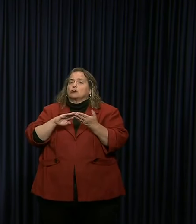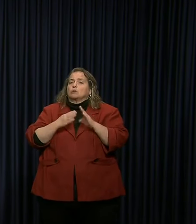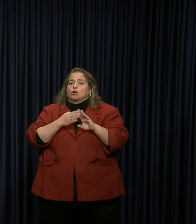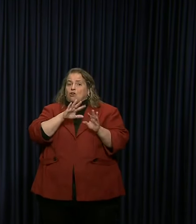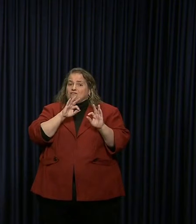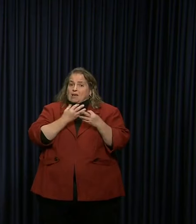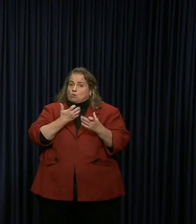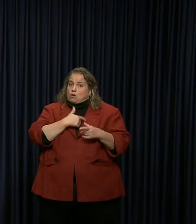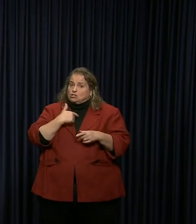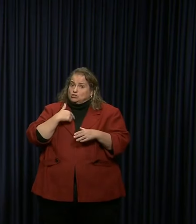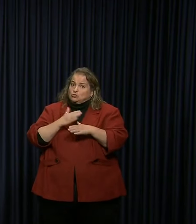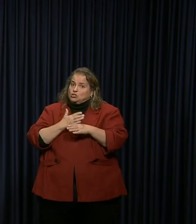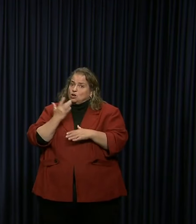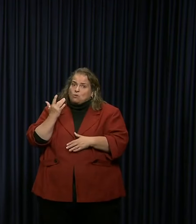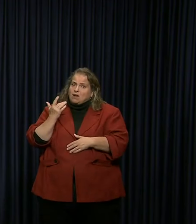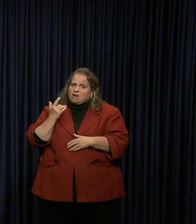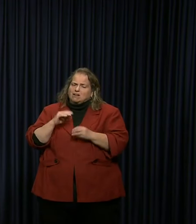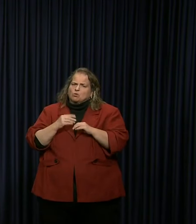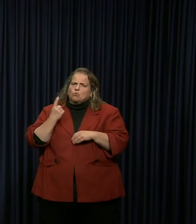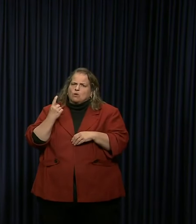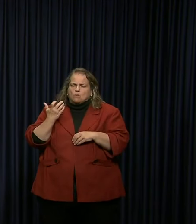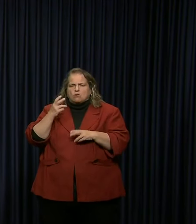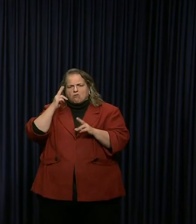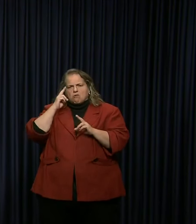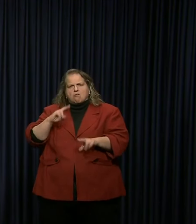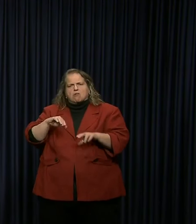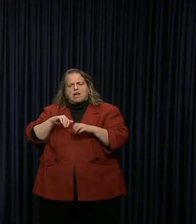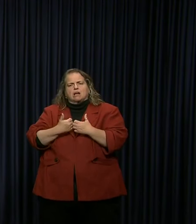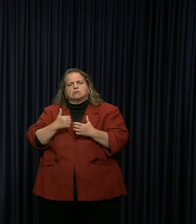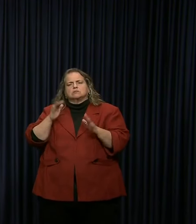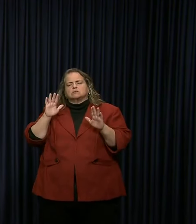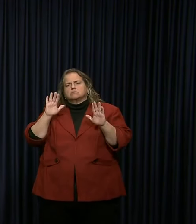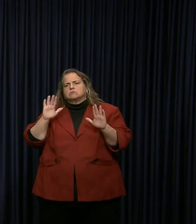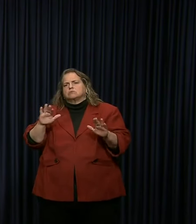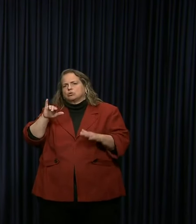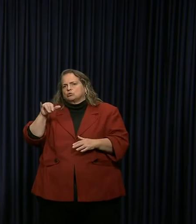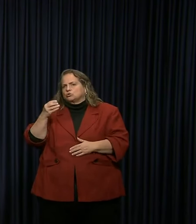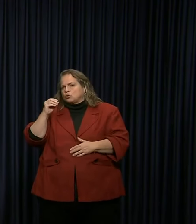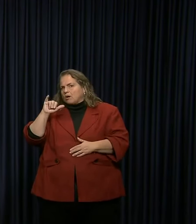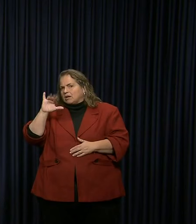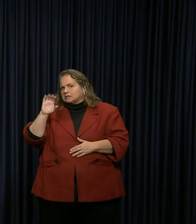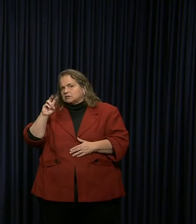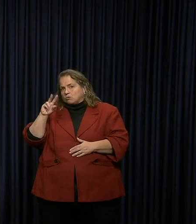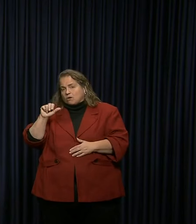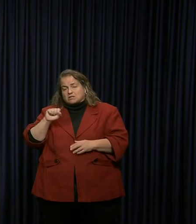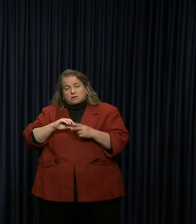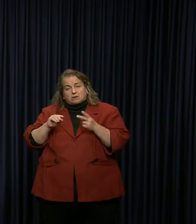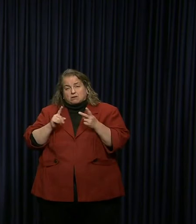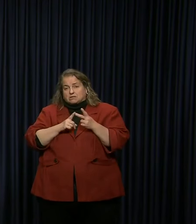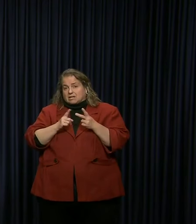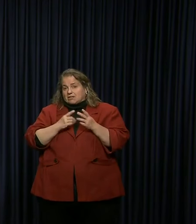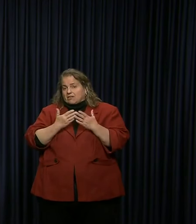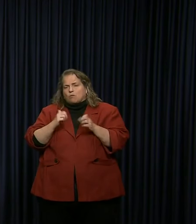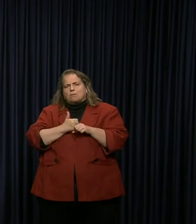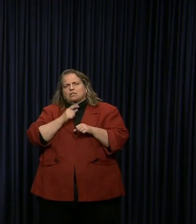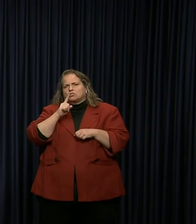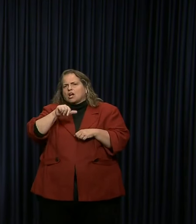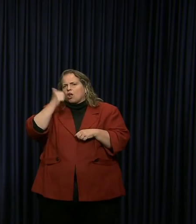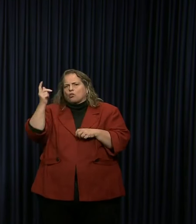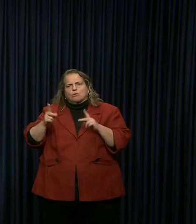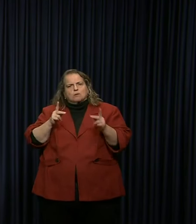this because, number one, they wanted to honor how special Joyce was, but number two, they want to make sure that other people don't go